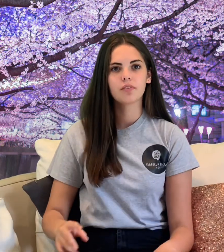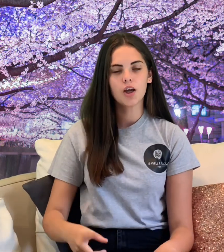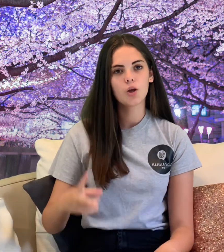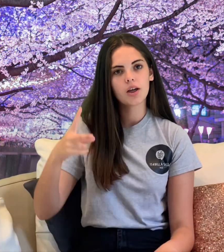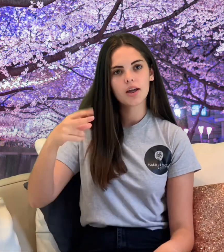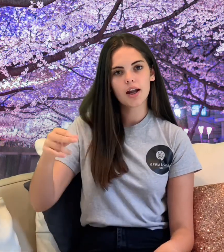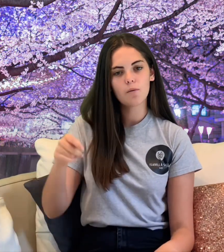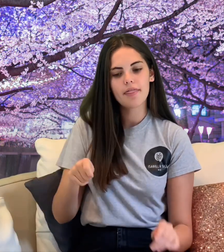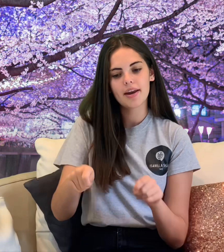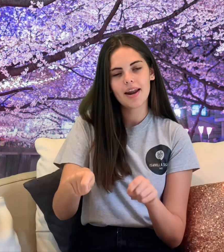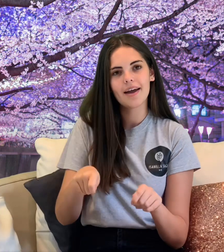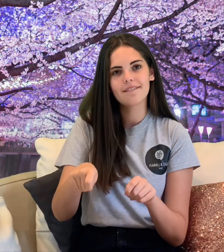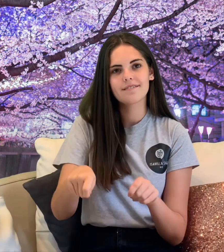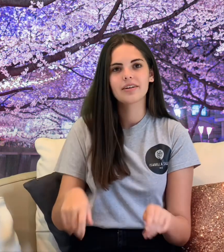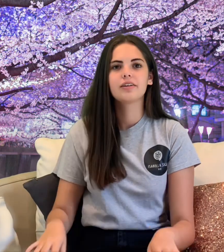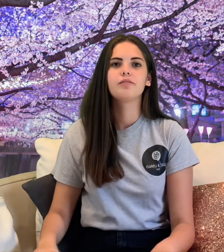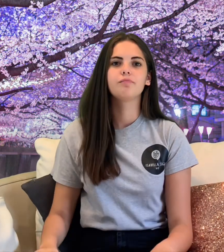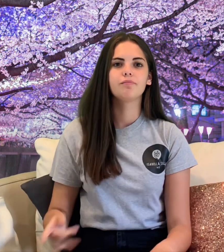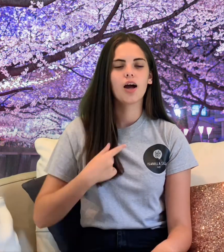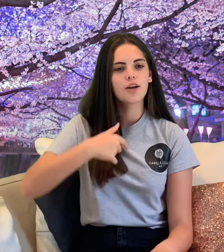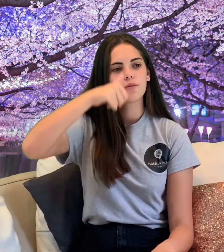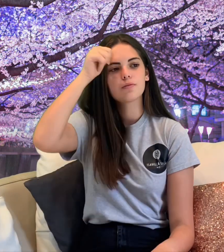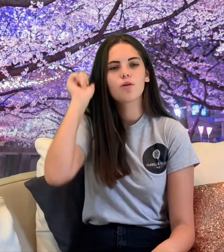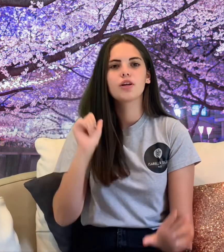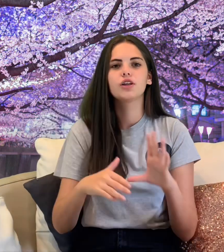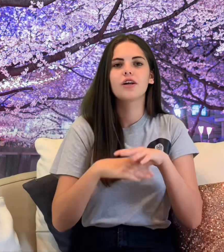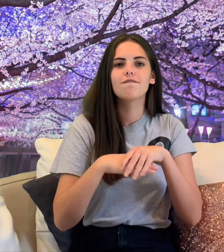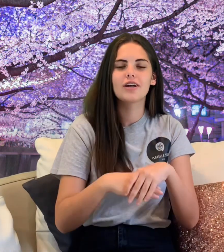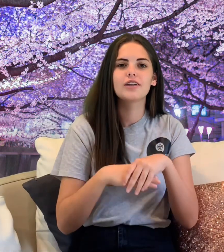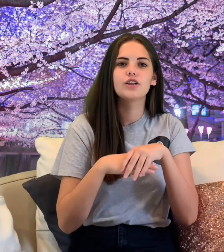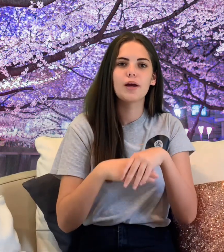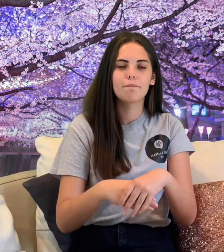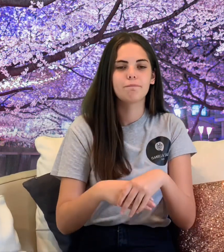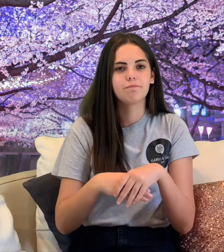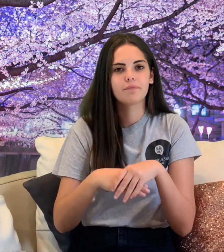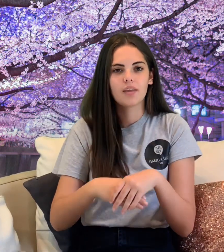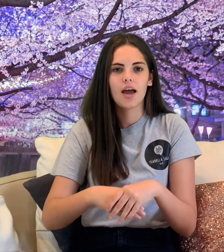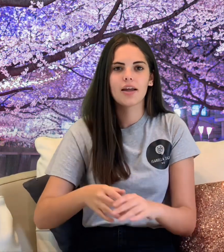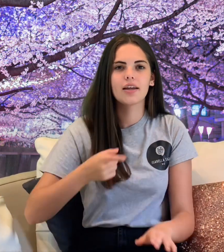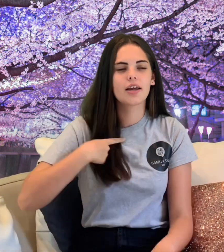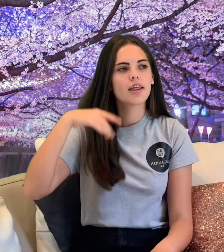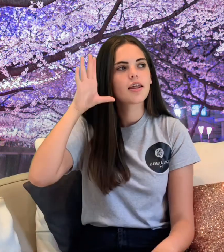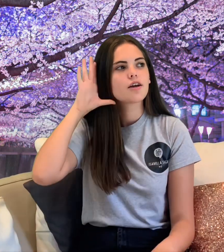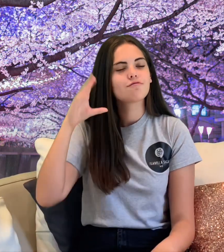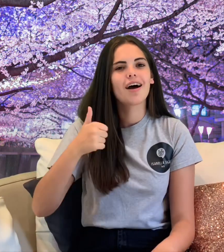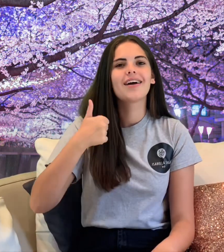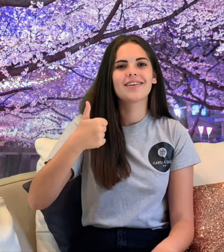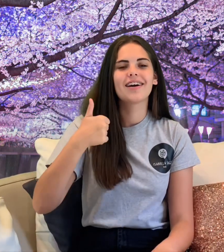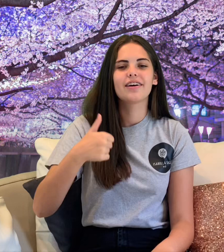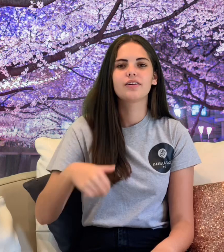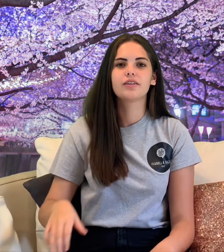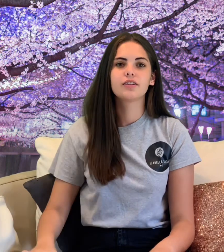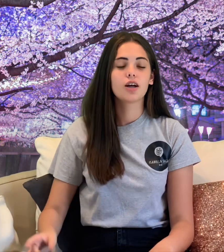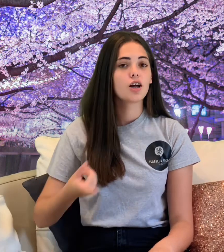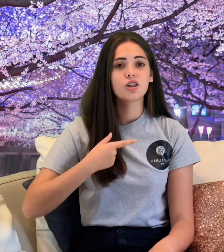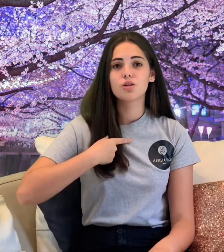We can cut it with a knife. I know it's hard, it's just friendship. I can hear you thinking about it, yeah. Do I